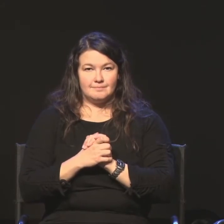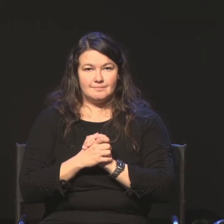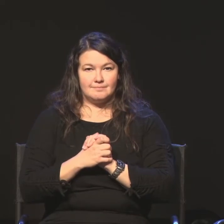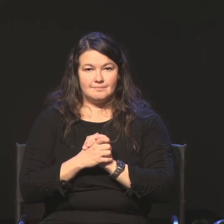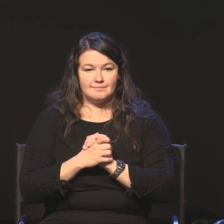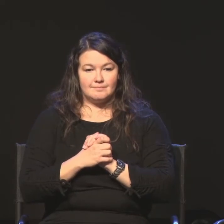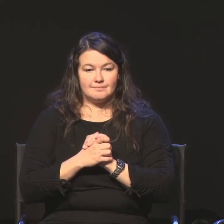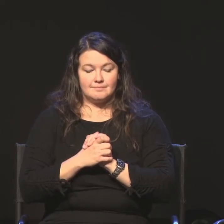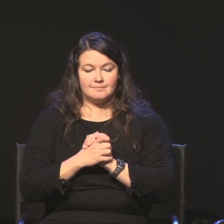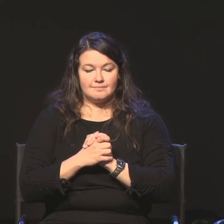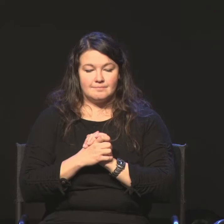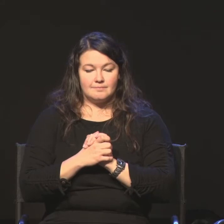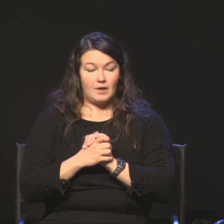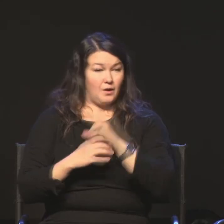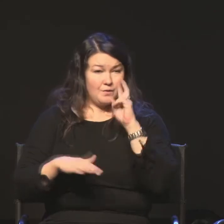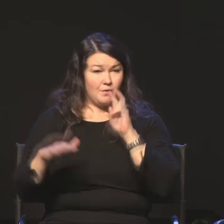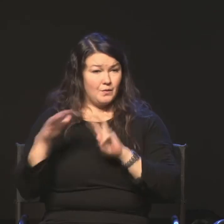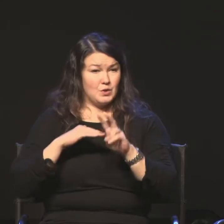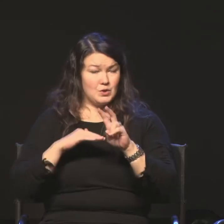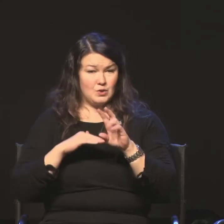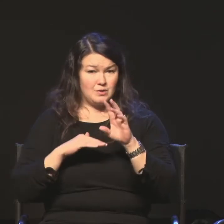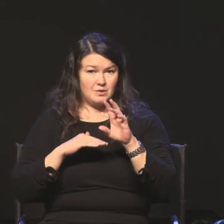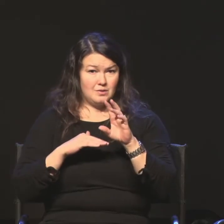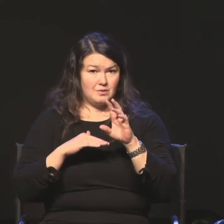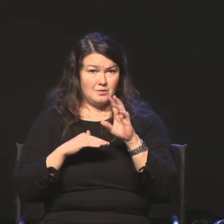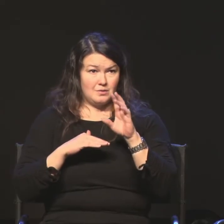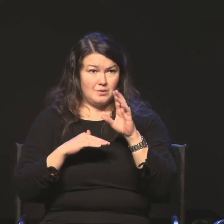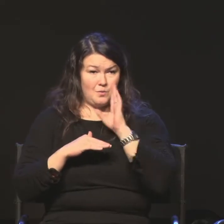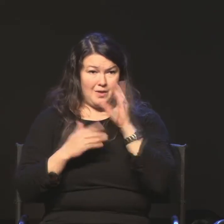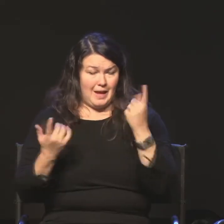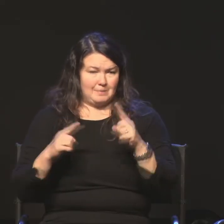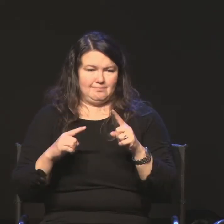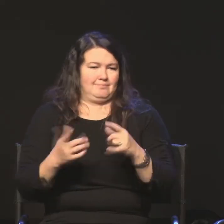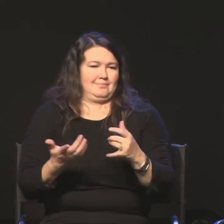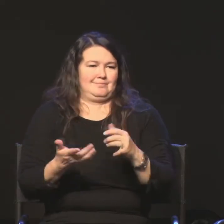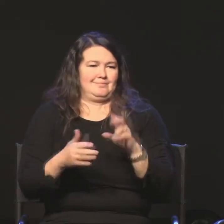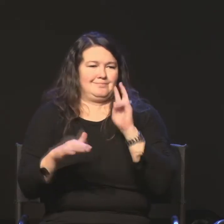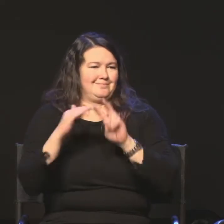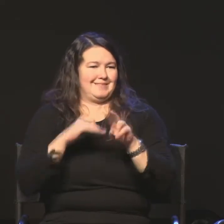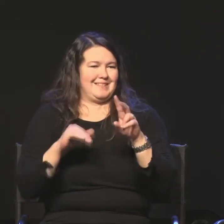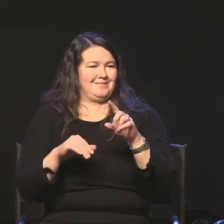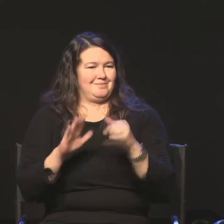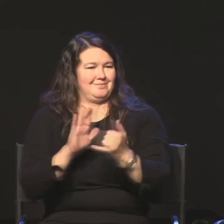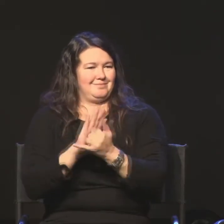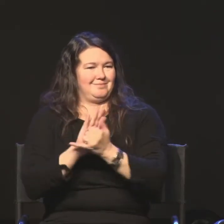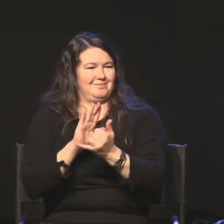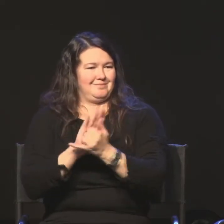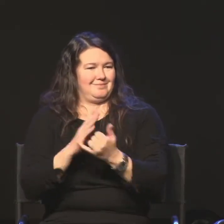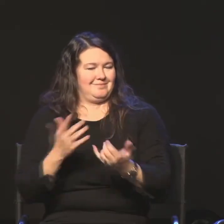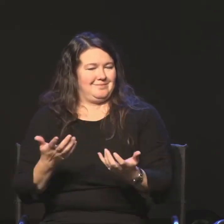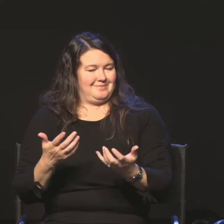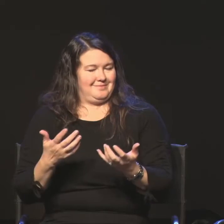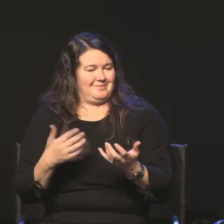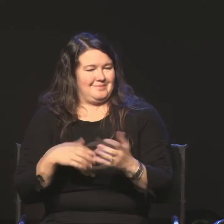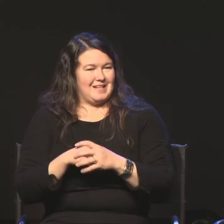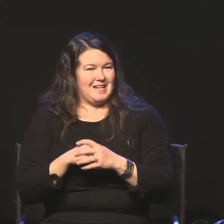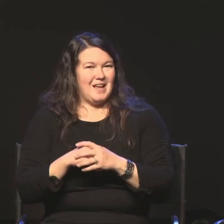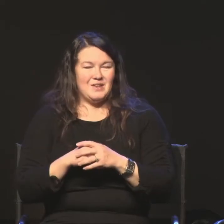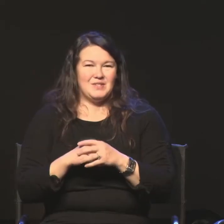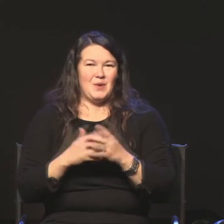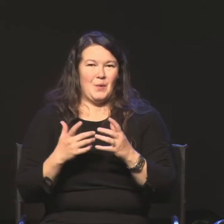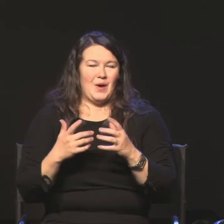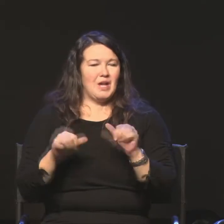Not really knowing what the future is going to hold, of just like, of kind of a vortex of uncertainty. That's the word I was looking for. There you